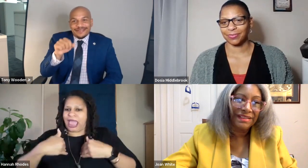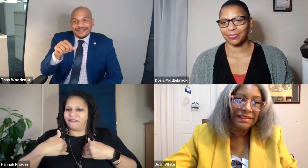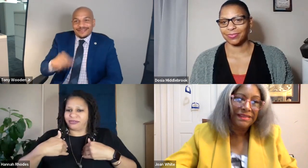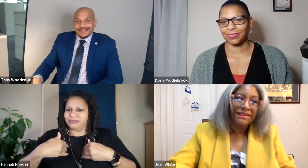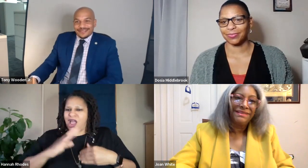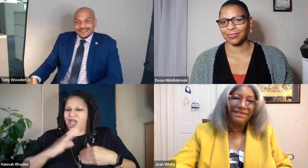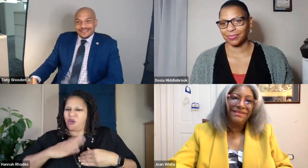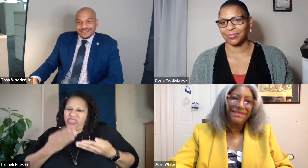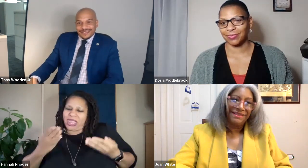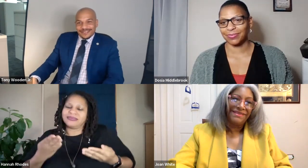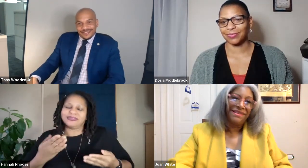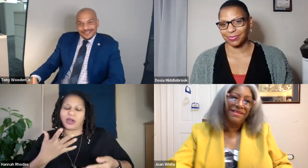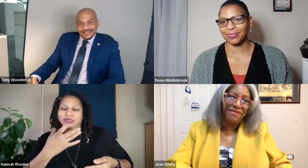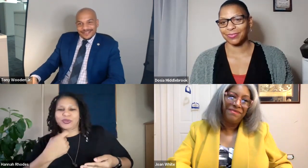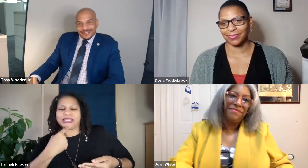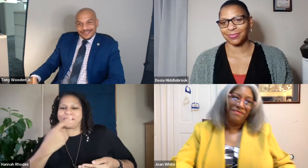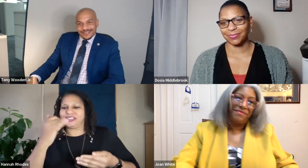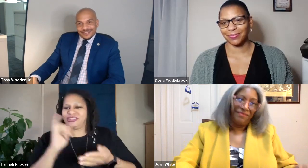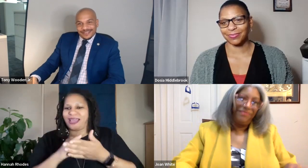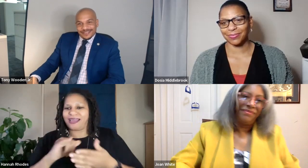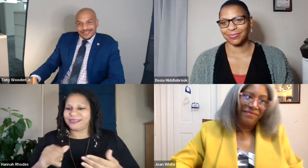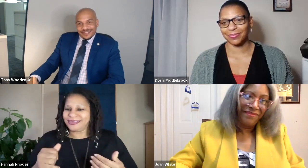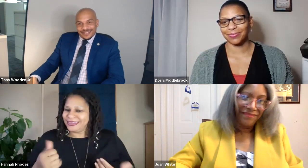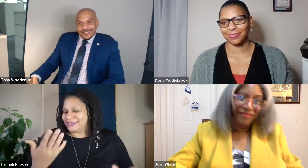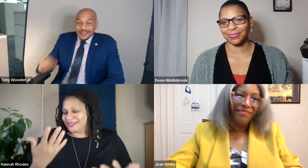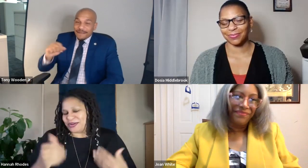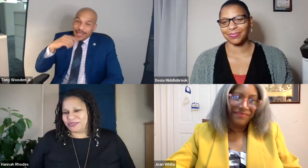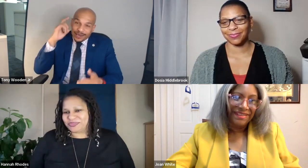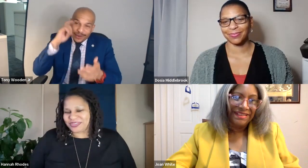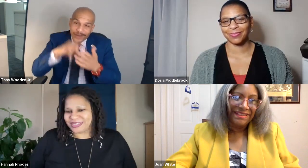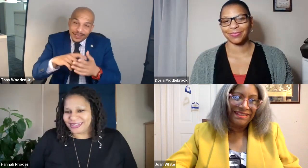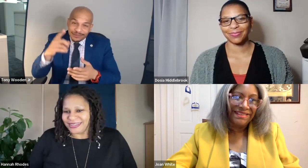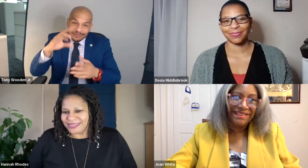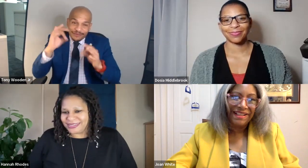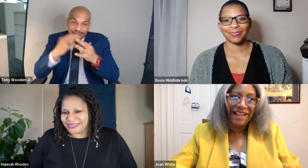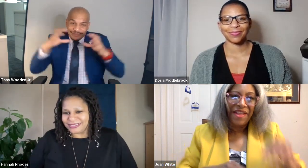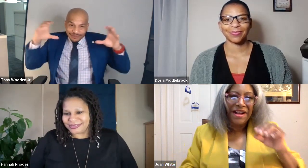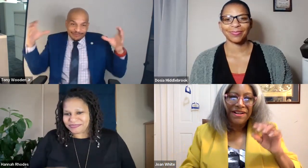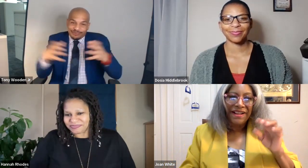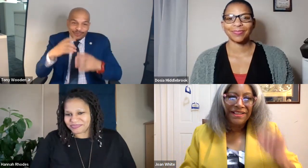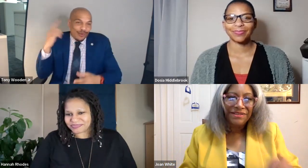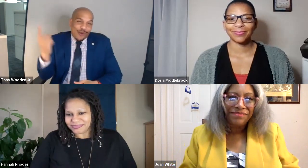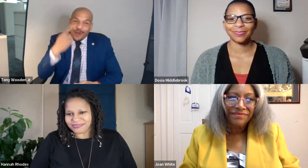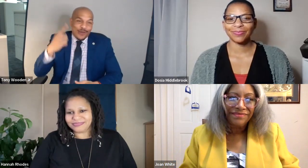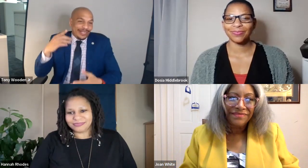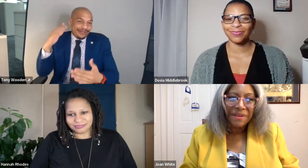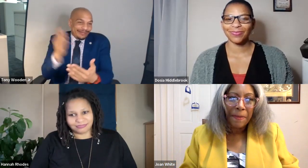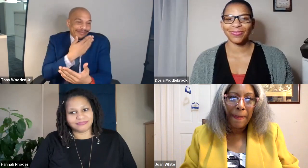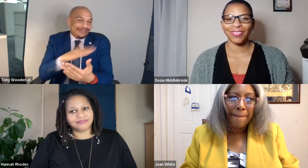our own culture. It's our own thing. It's something very unique to our family. And I really appreciate that personally. Tony's like, yeah, when our family gets